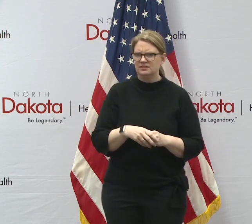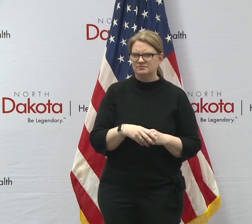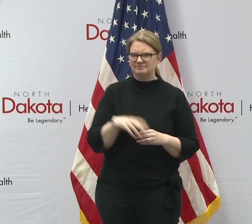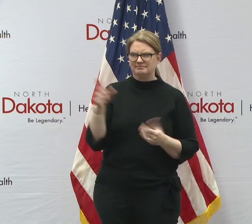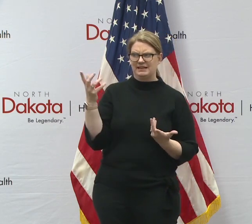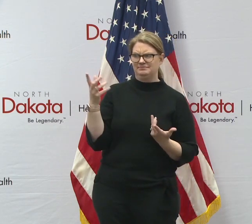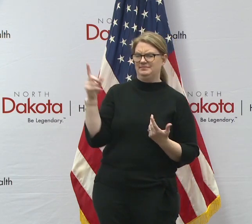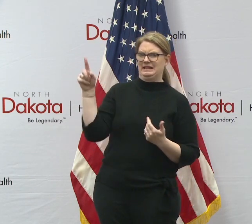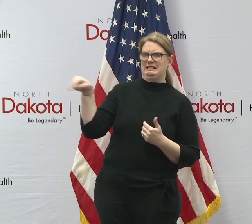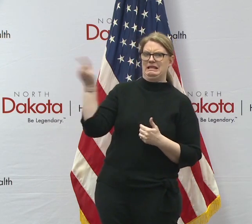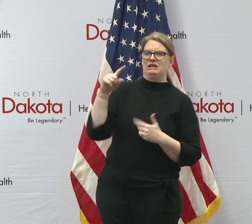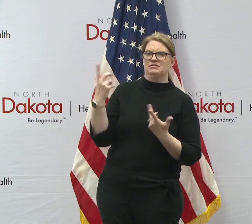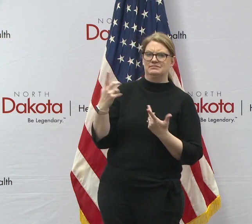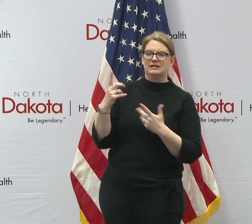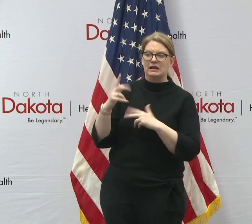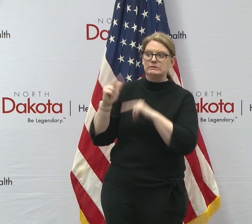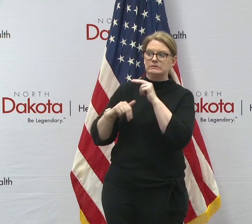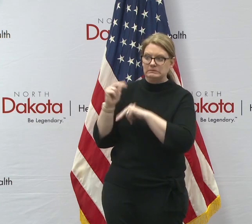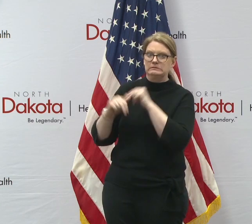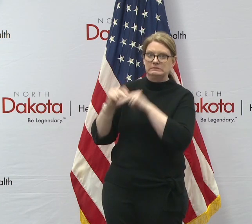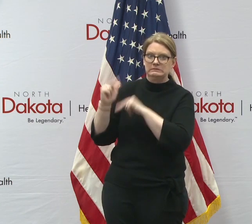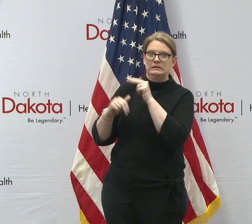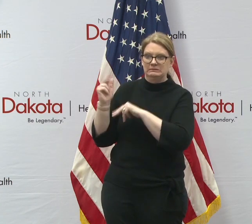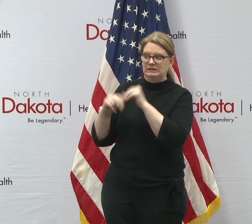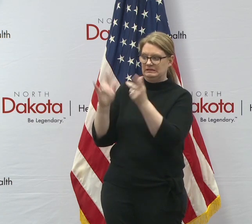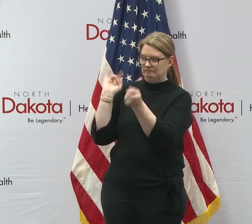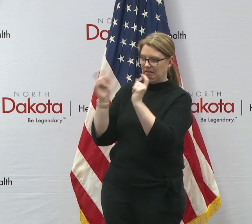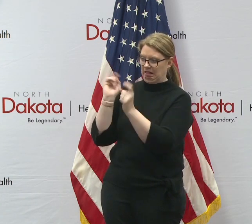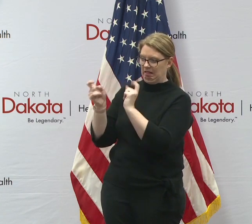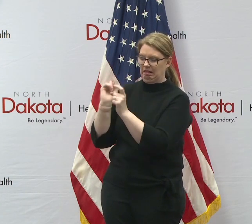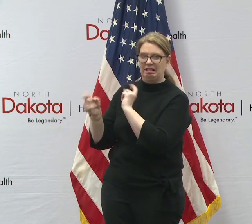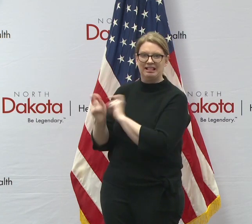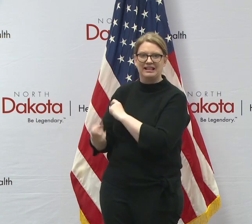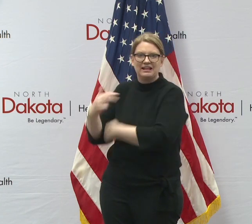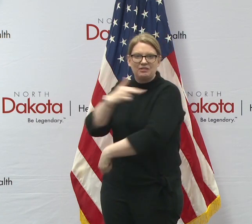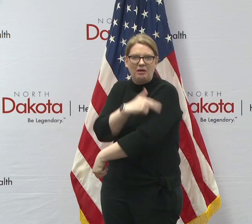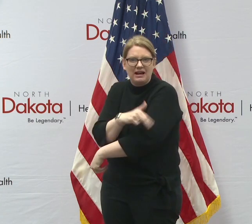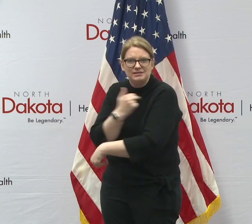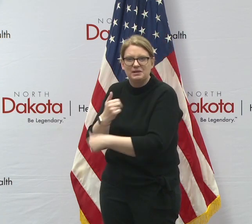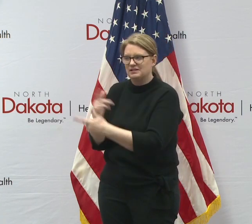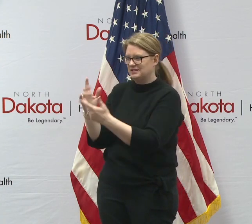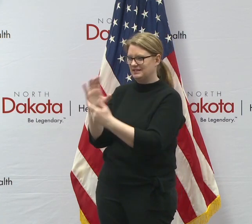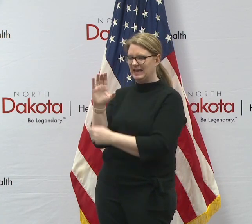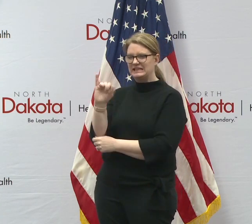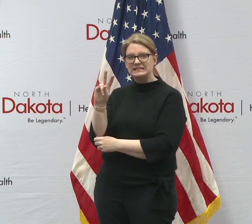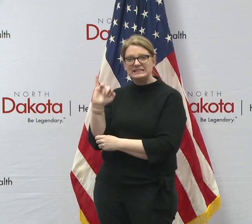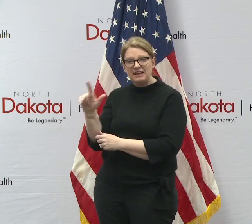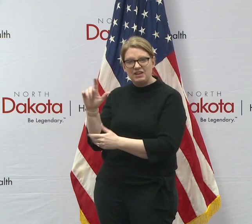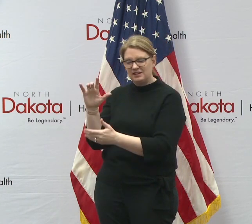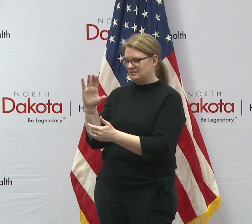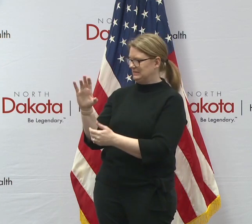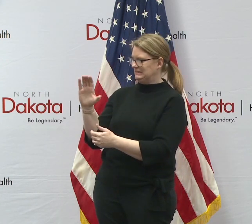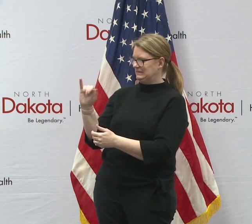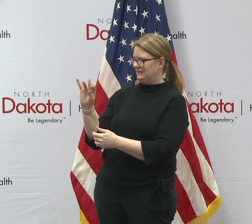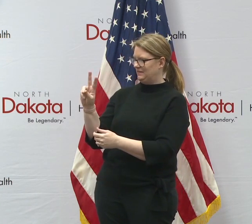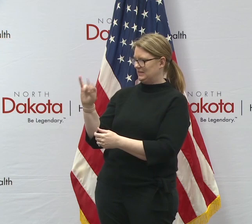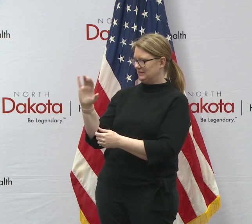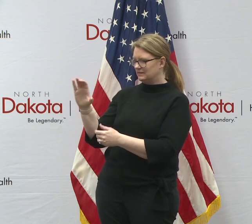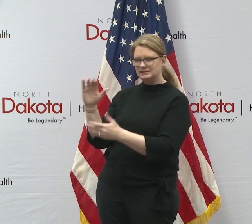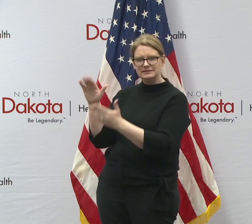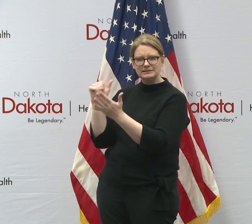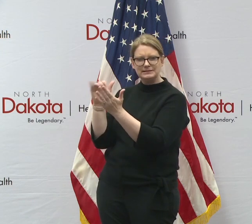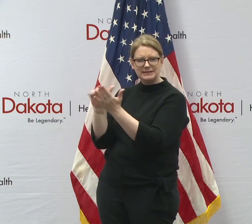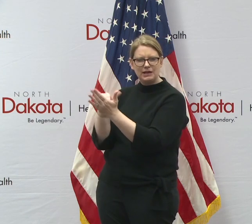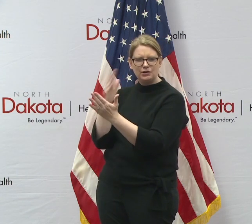are building and filling hospitals in civic centers. This is something that we don't want to have happen here. So again,